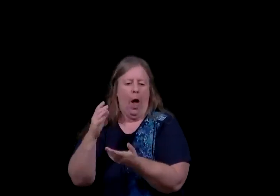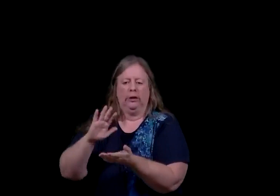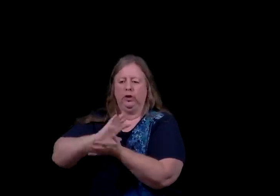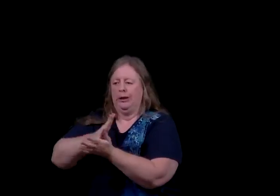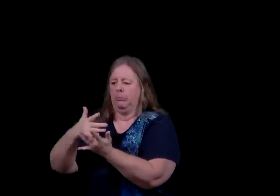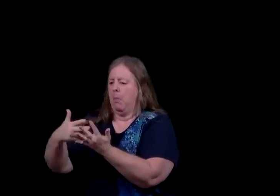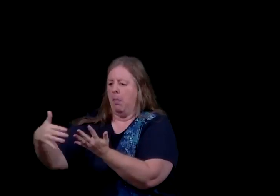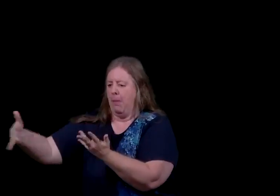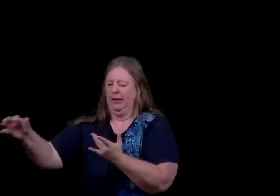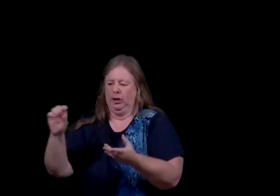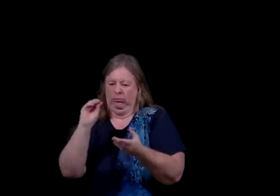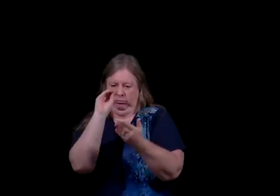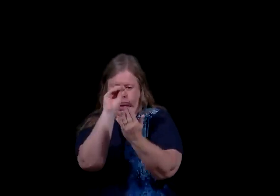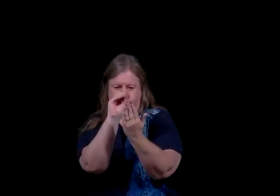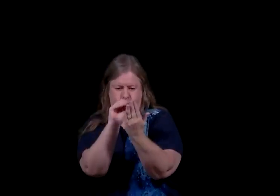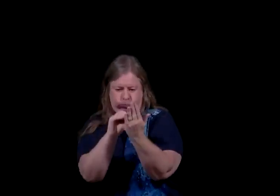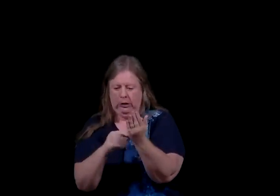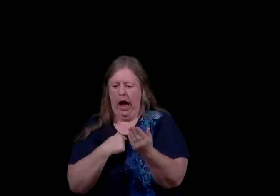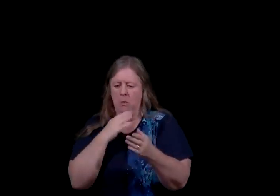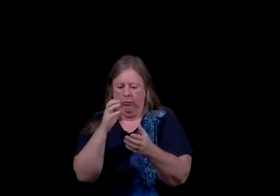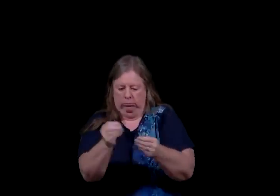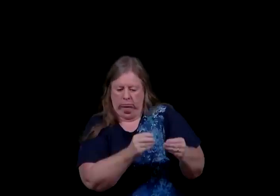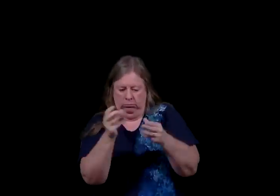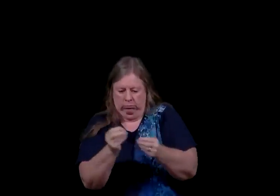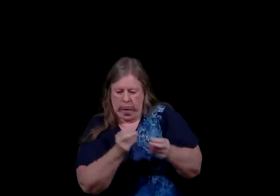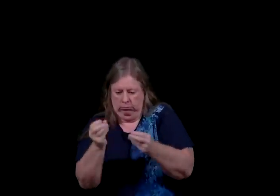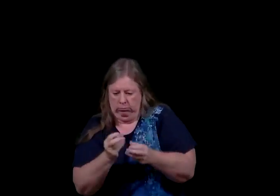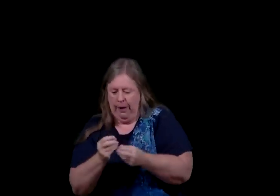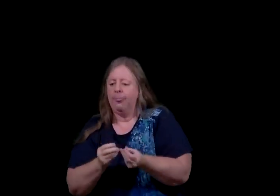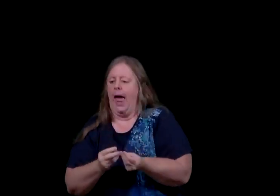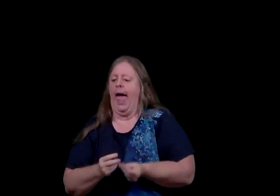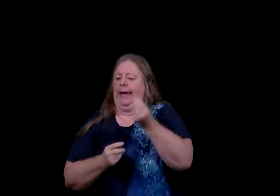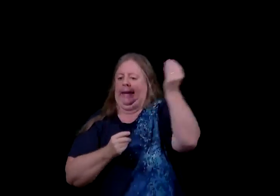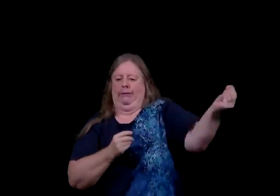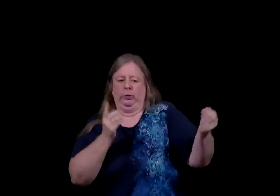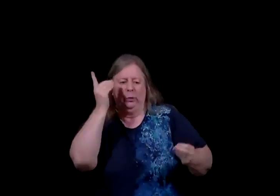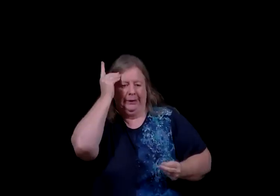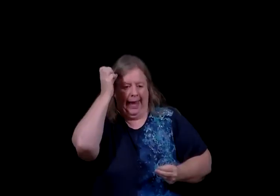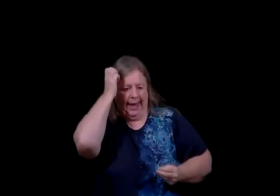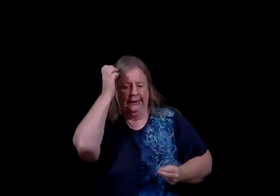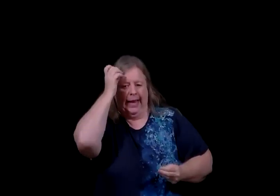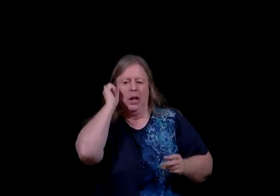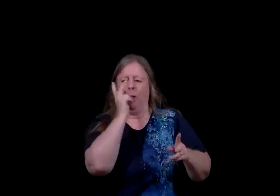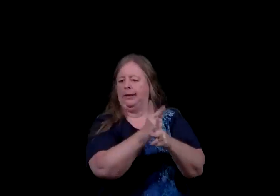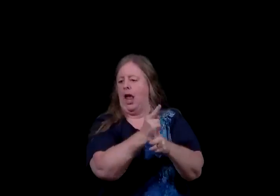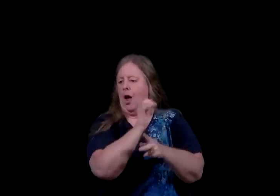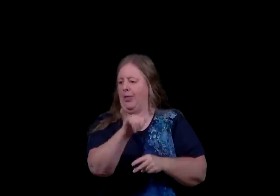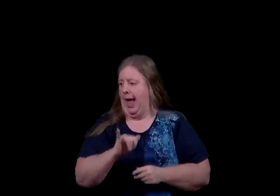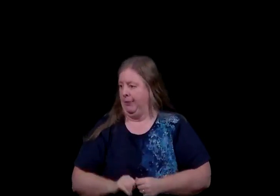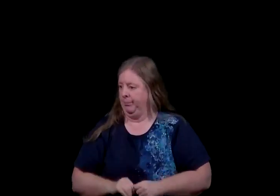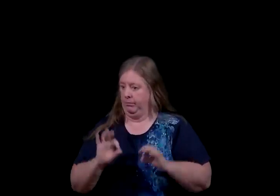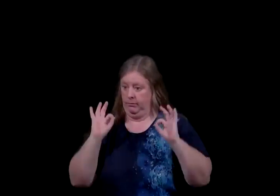kind of meat, cheese, or whatever you want in your sandwich. I'll make a list, collect that list, and give it to Diana Edwards,